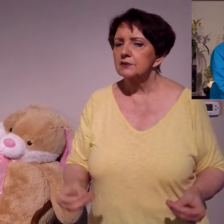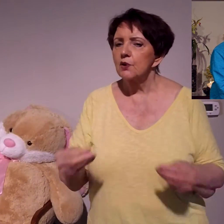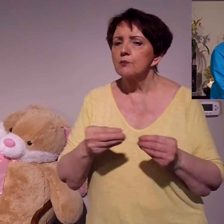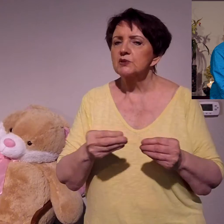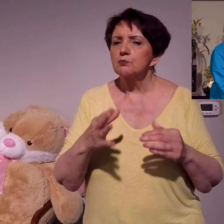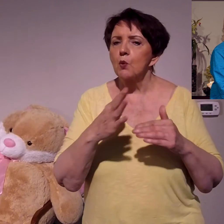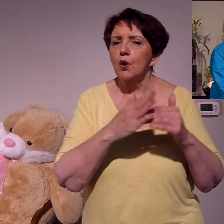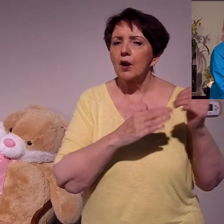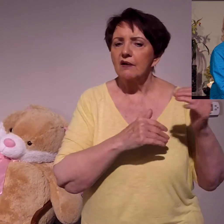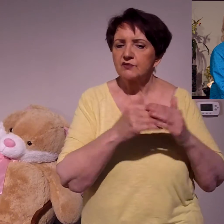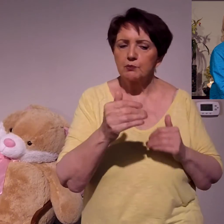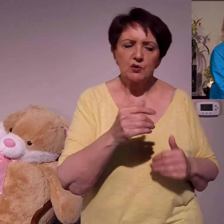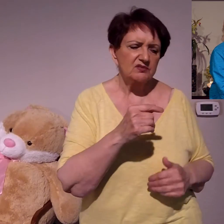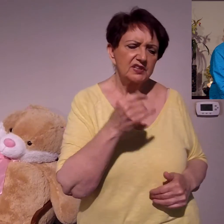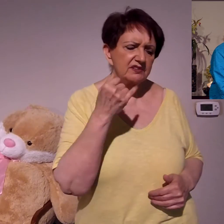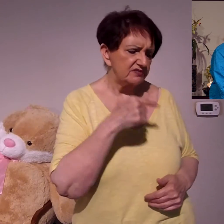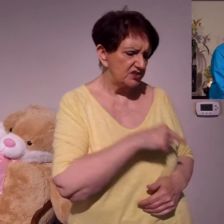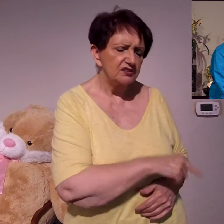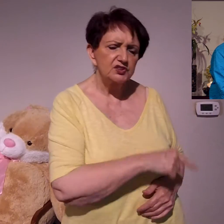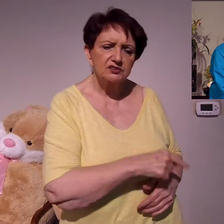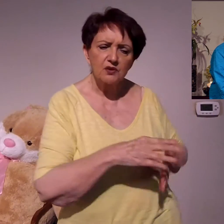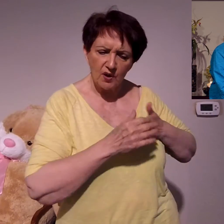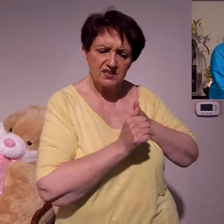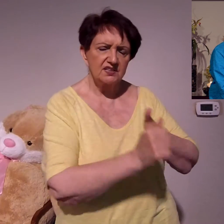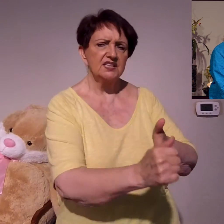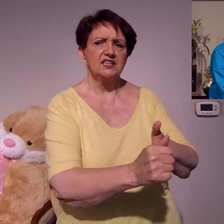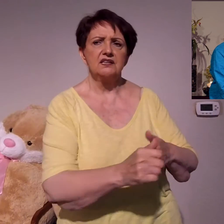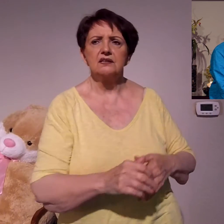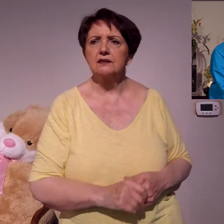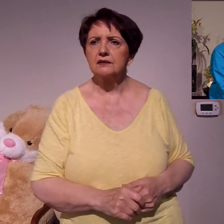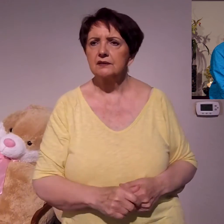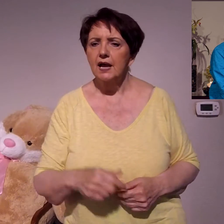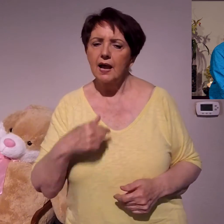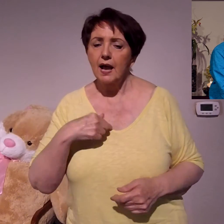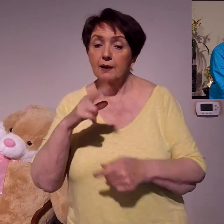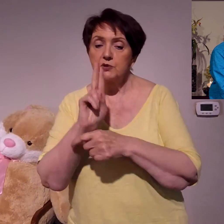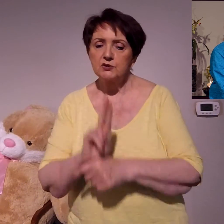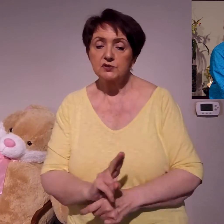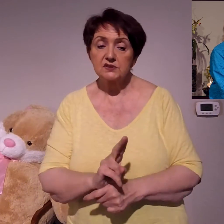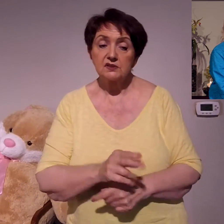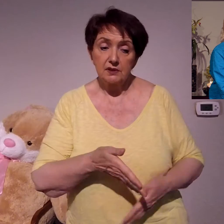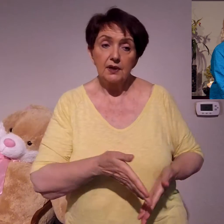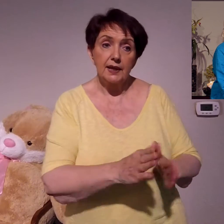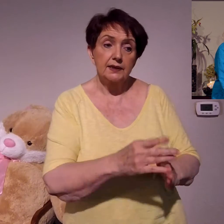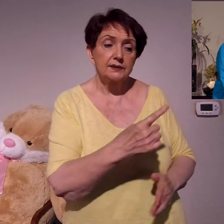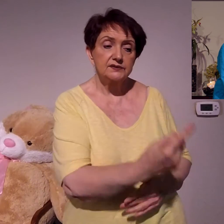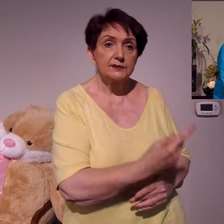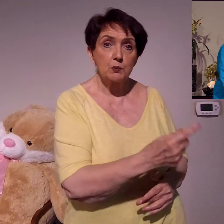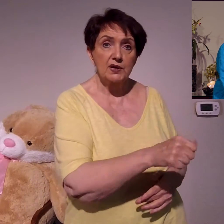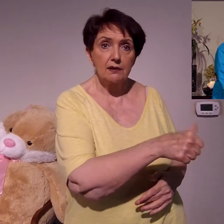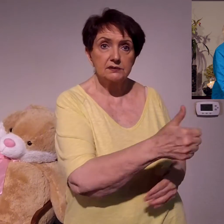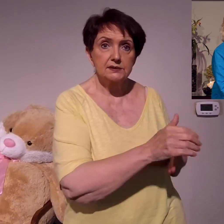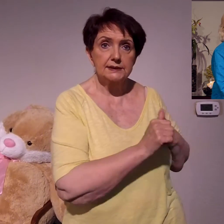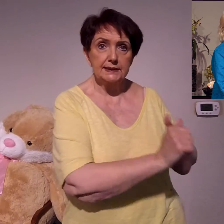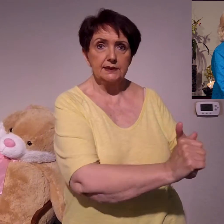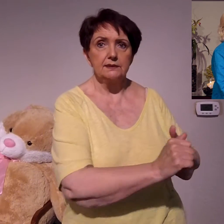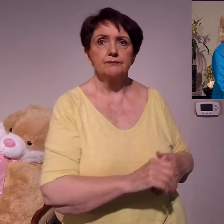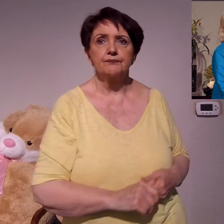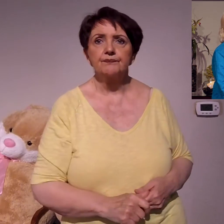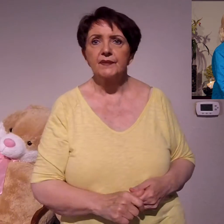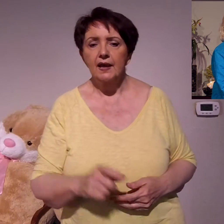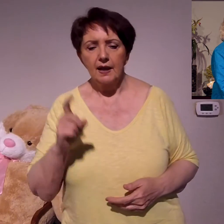comfortable for me if she'll just take the lead, because I'm used to abdicating, right? And so I actually have to